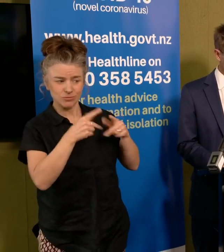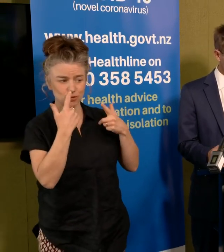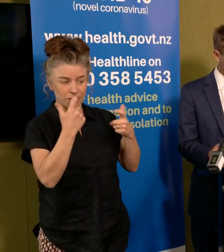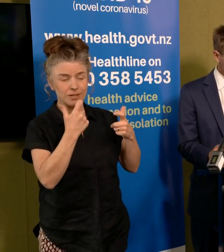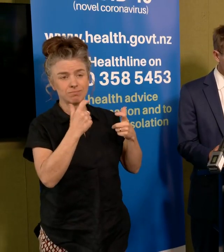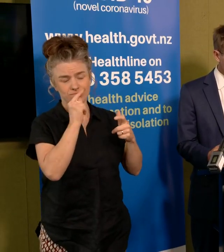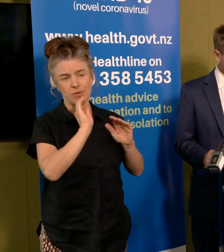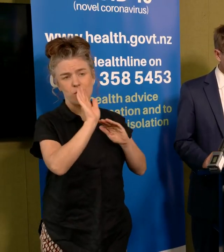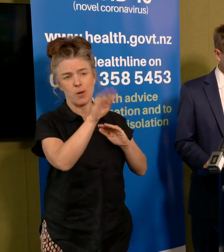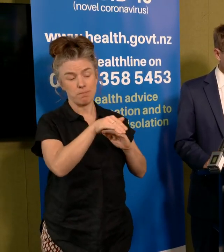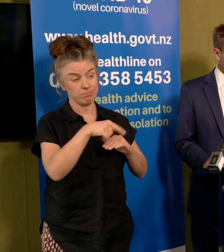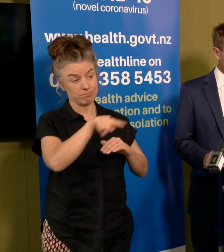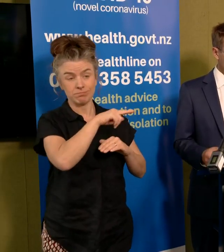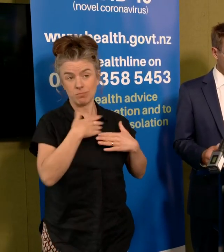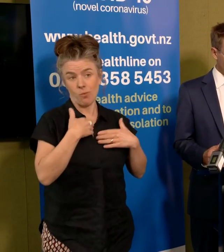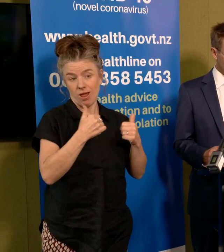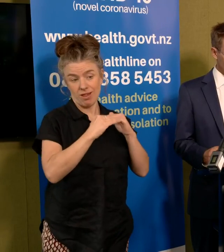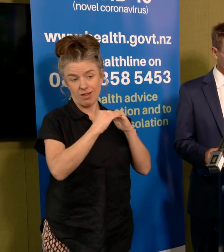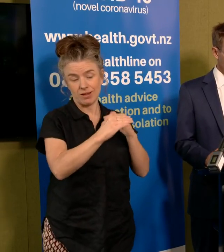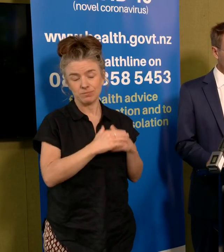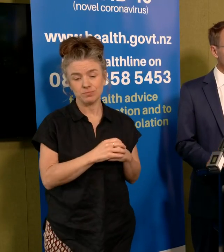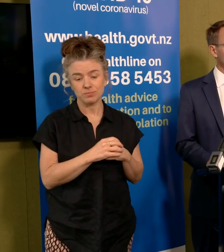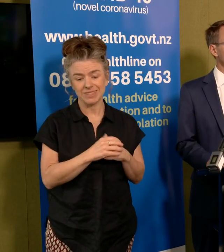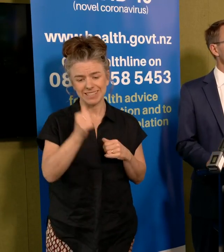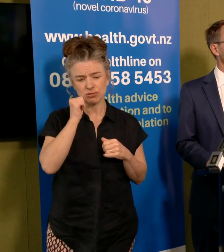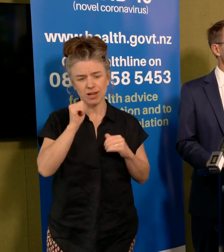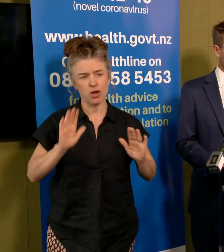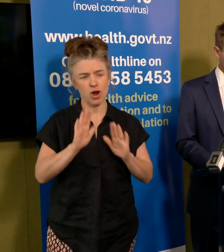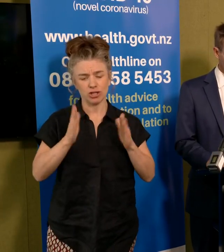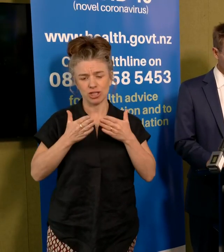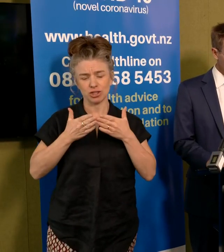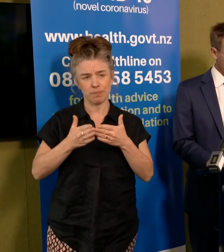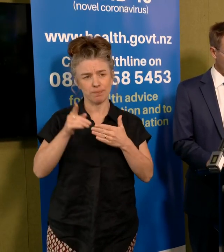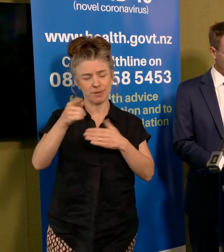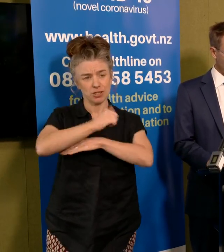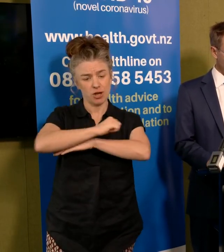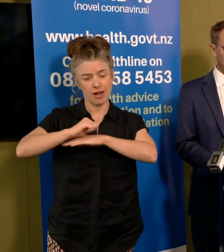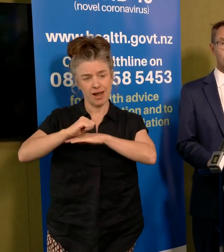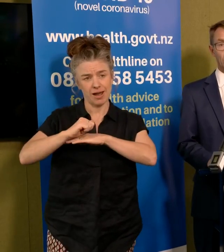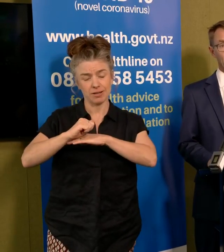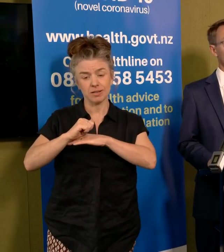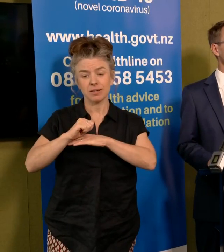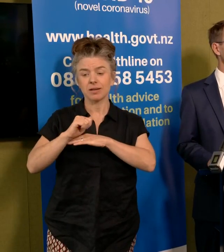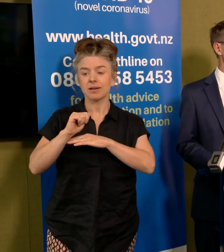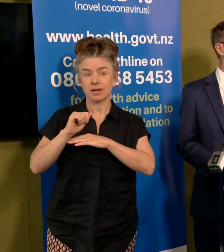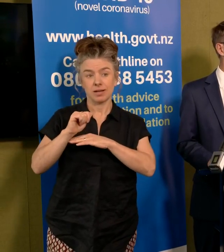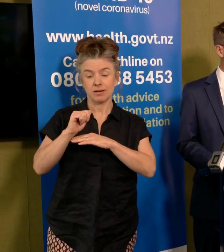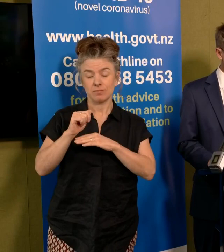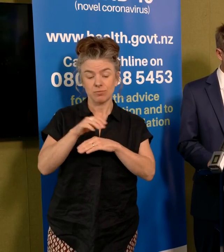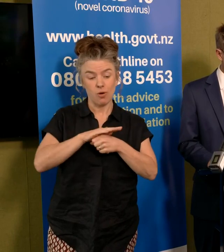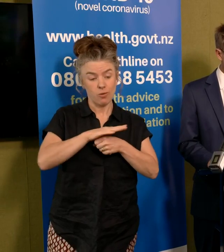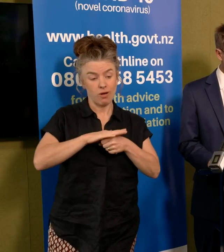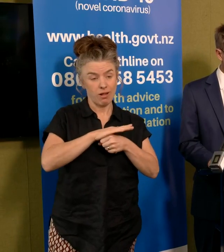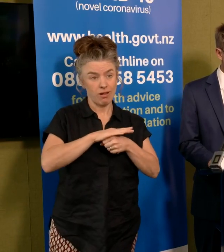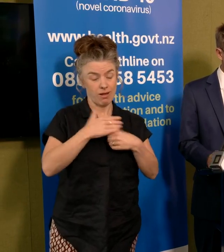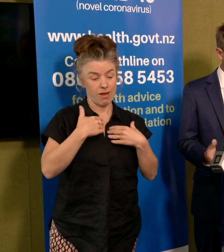well. The cruise ship that docked at Tauranga yesterday, the Voyager of the Seas, has been assessed when it arrived by the local